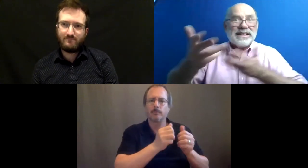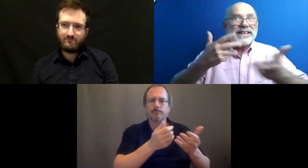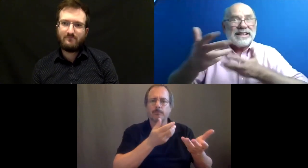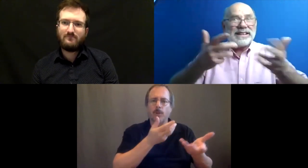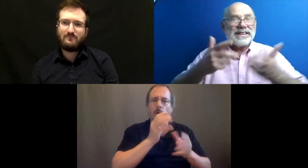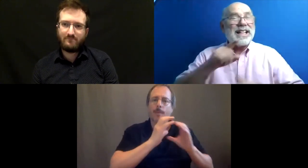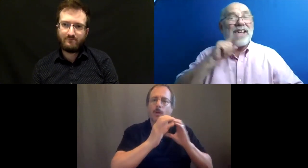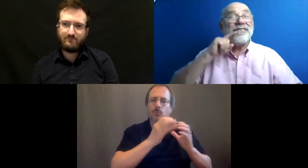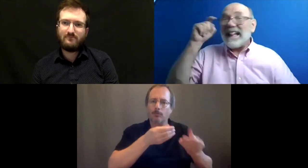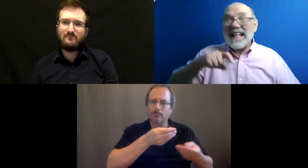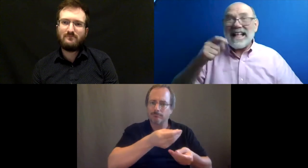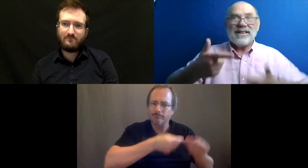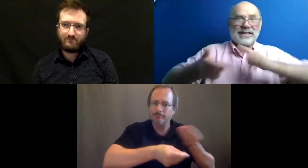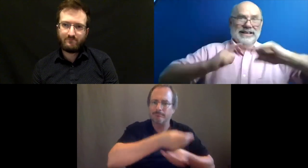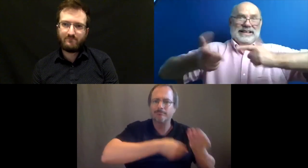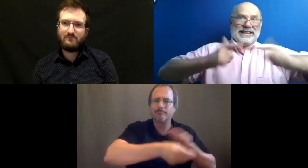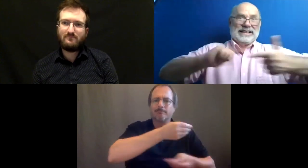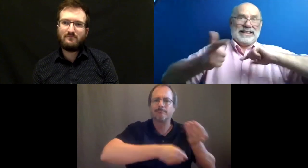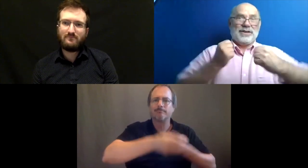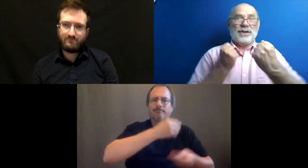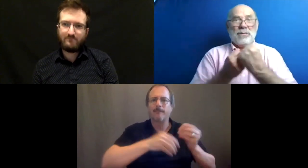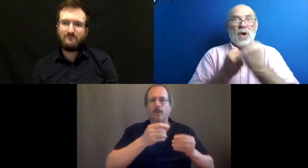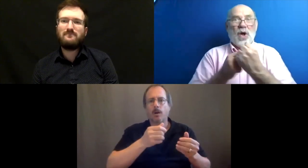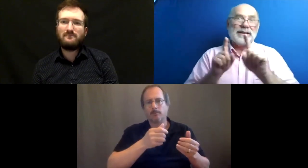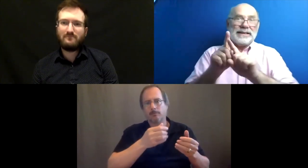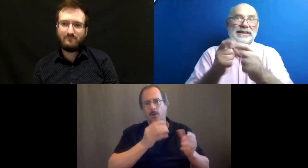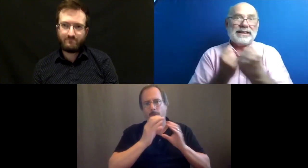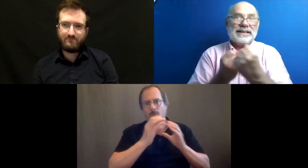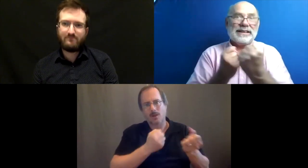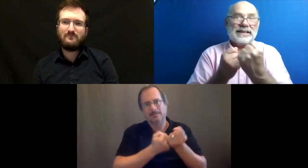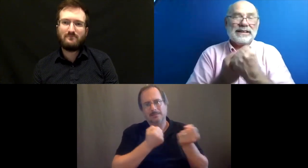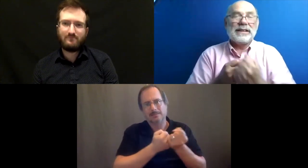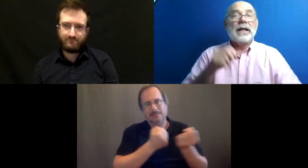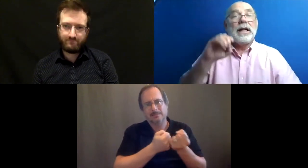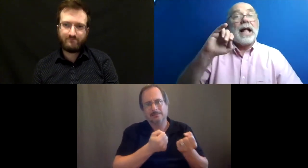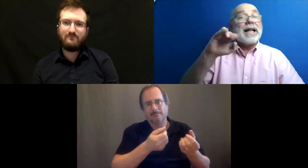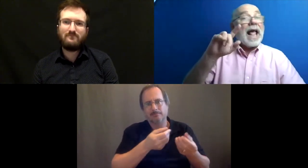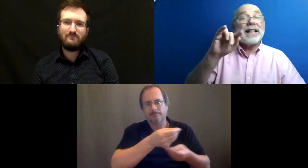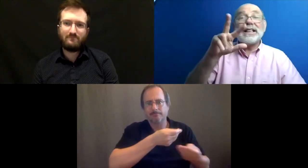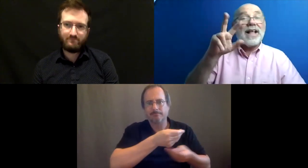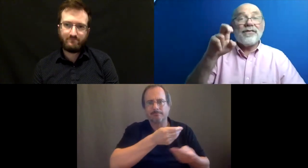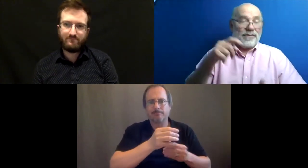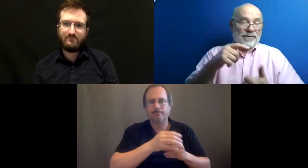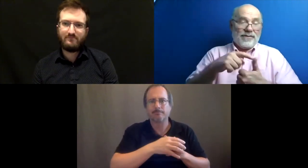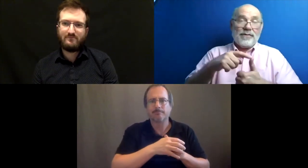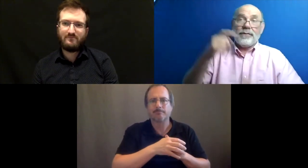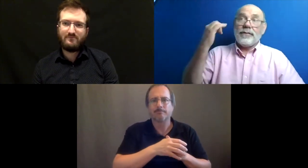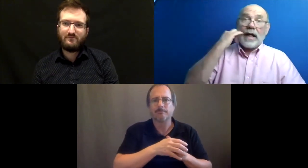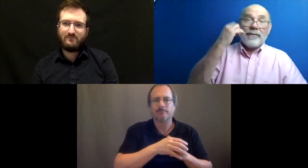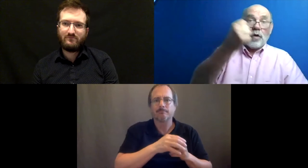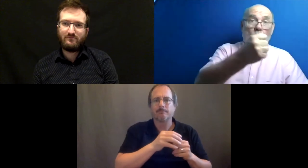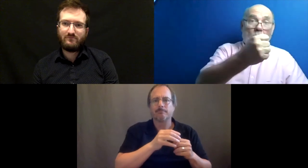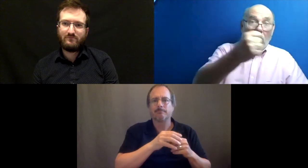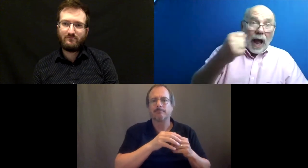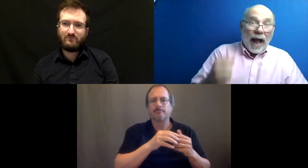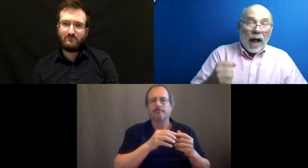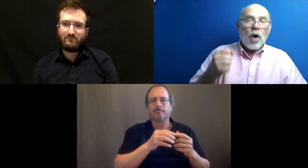It needs to be communicated and transparent. Deaf individuals need to have support based on their